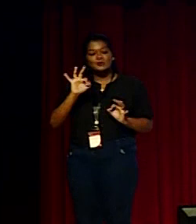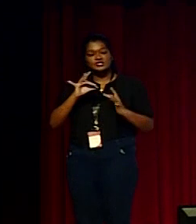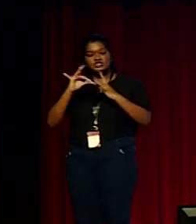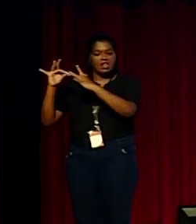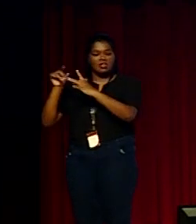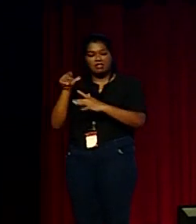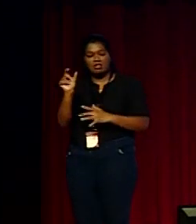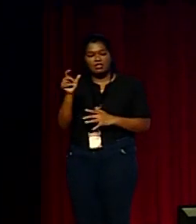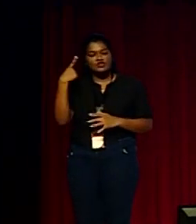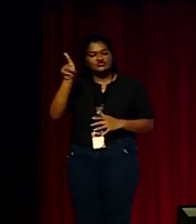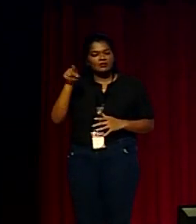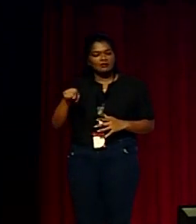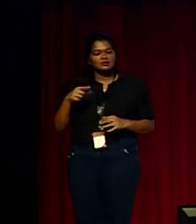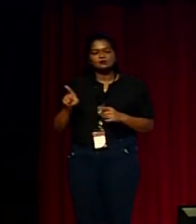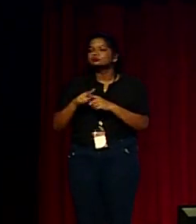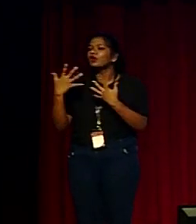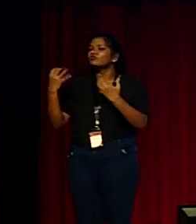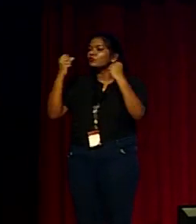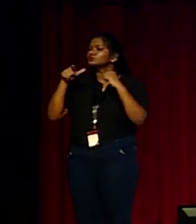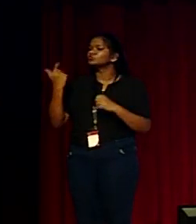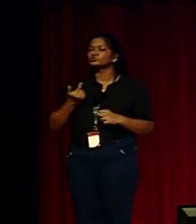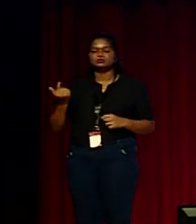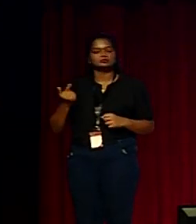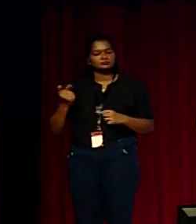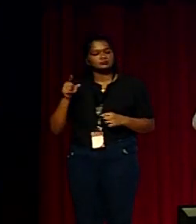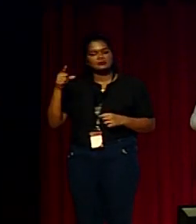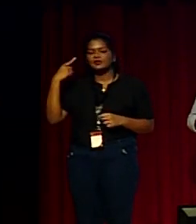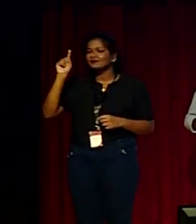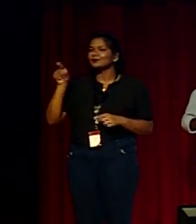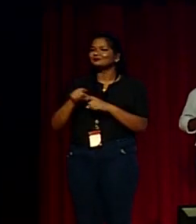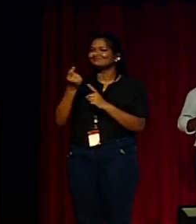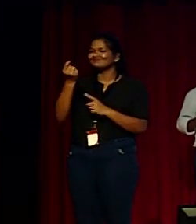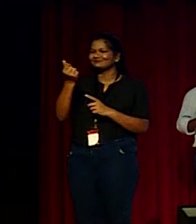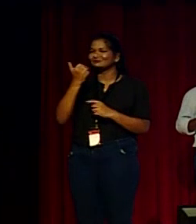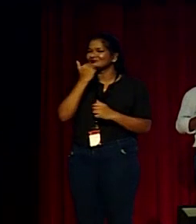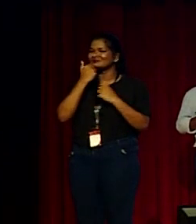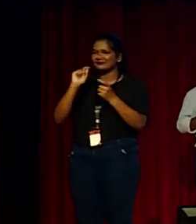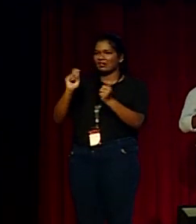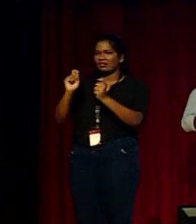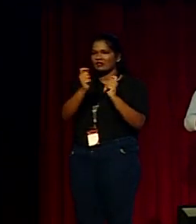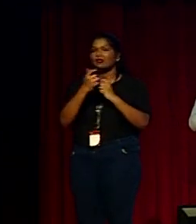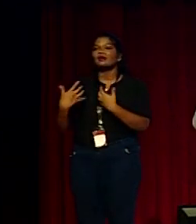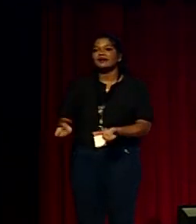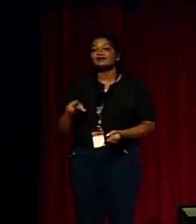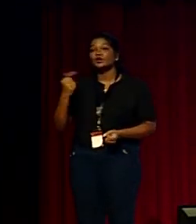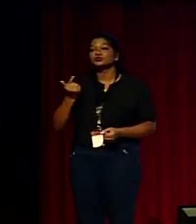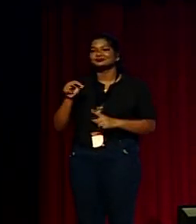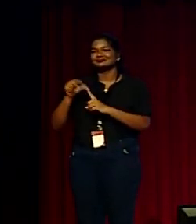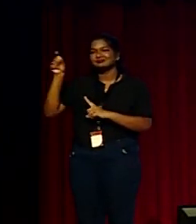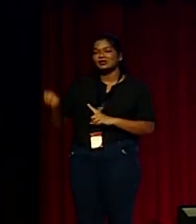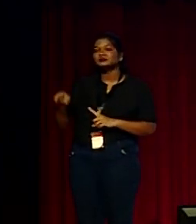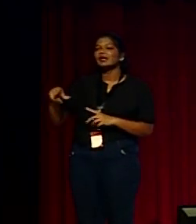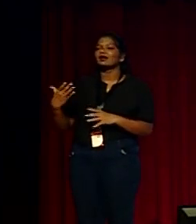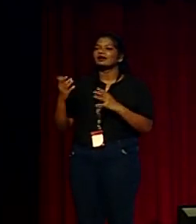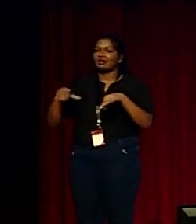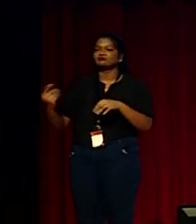are found to be very useful for error corrections. So a user can